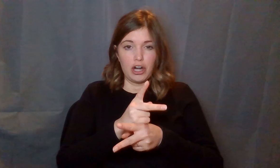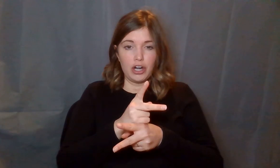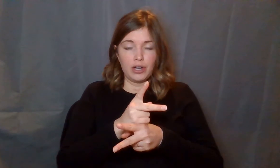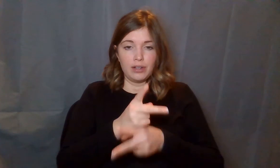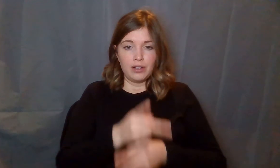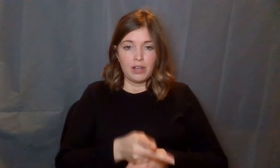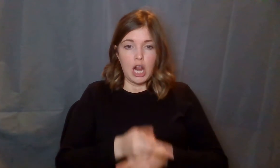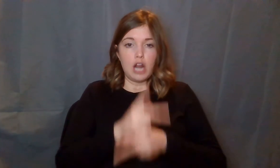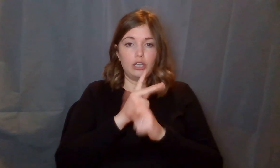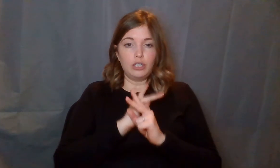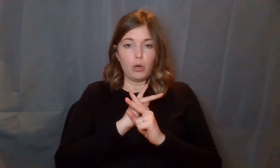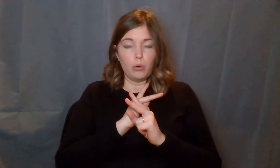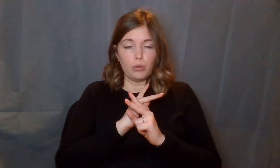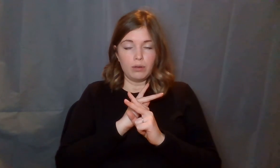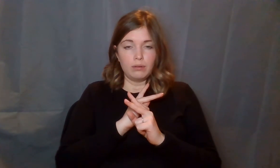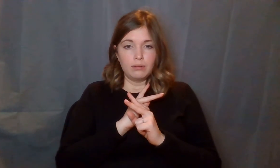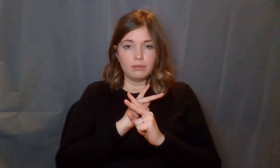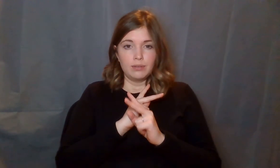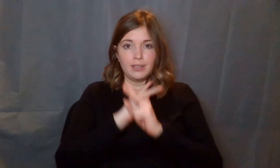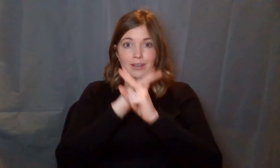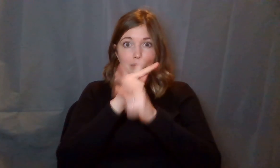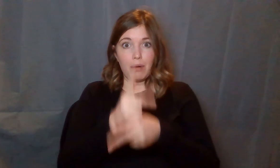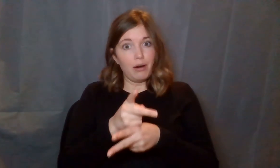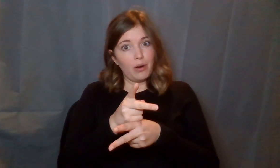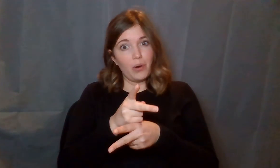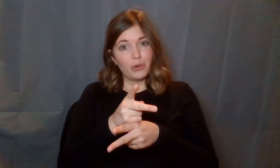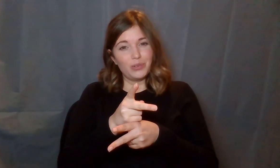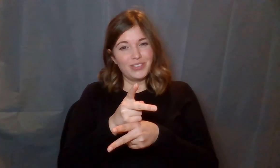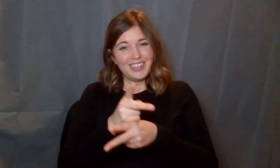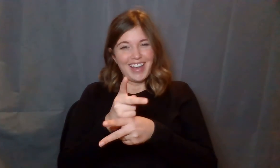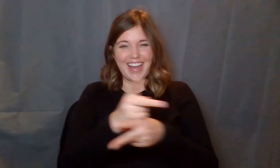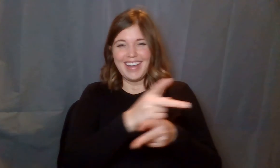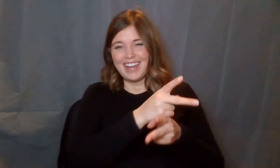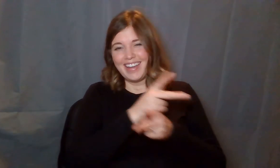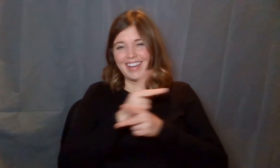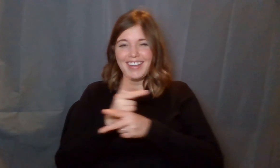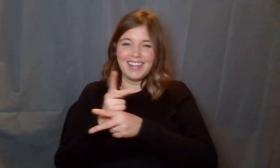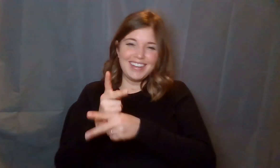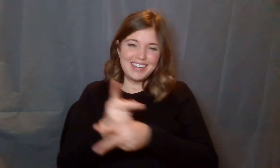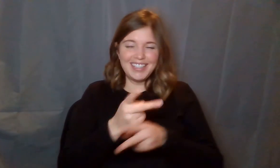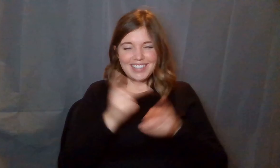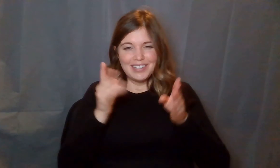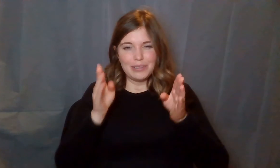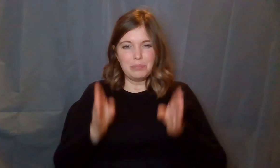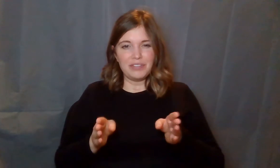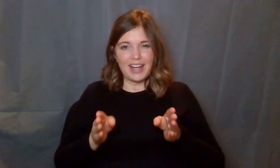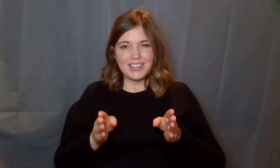care, loan, borrow, and